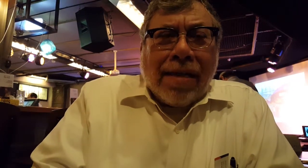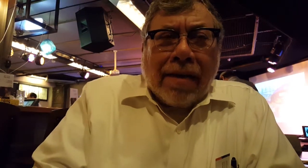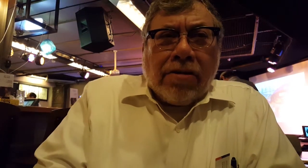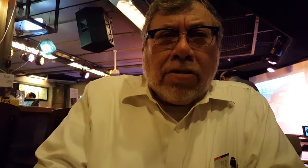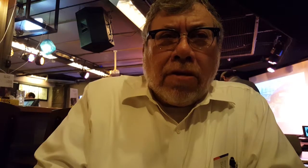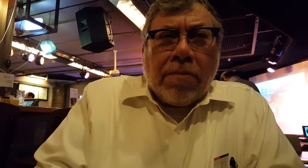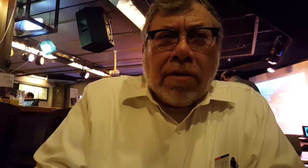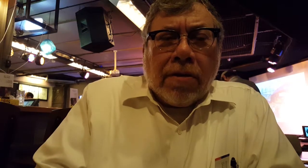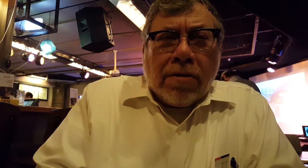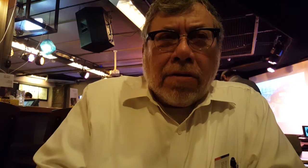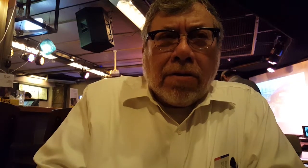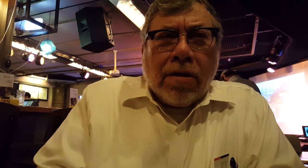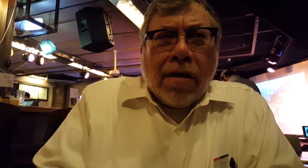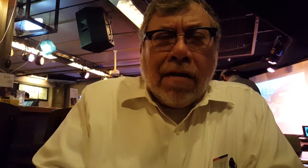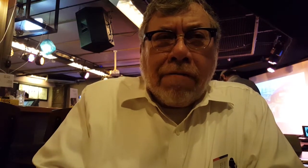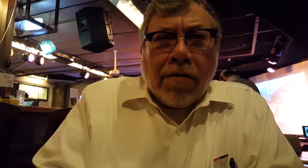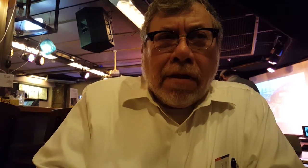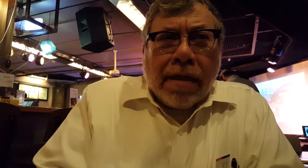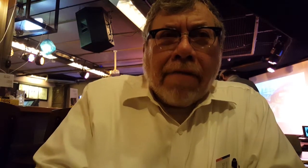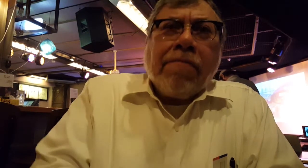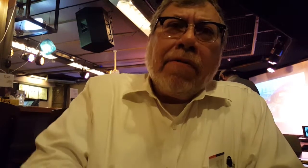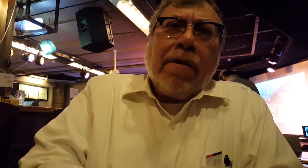language interpreters for the deaf